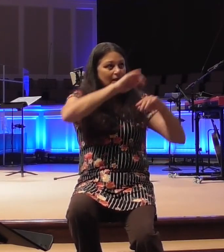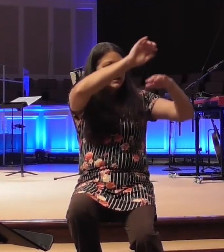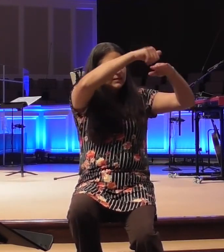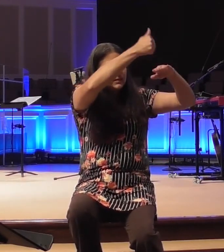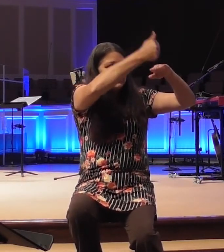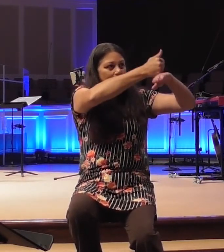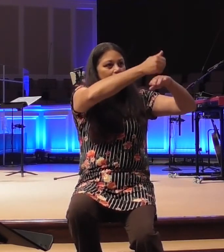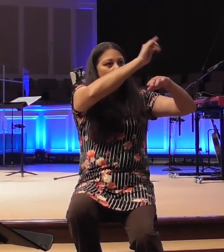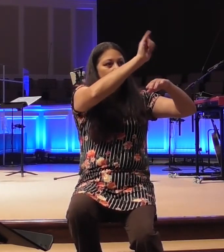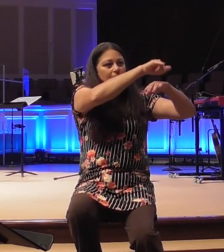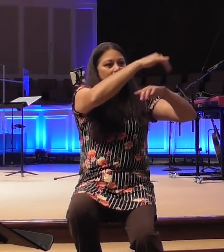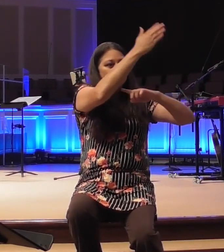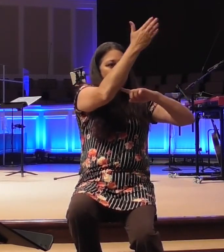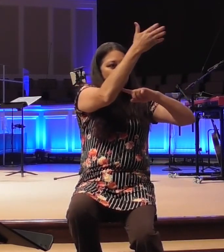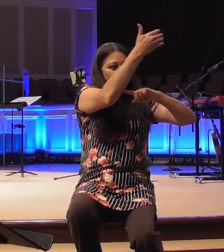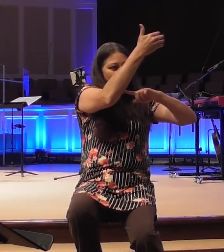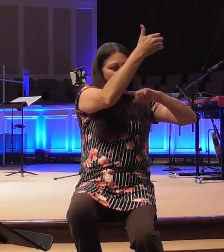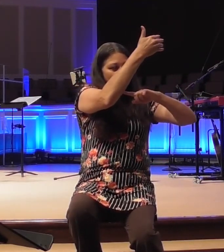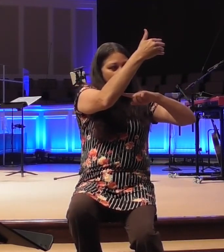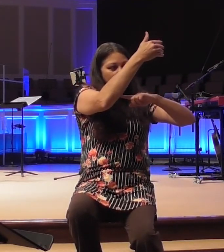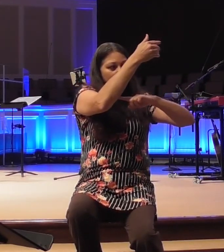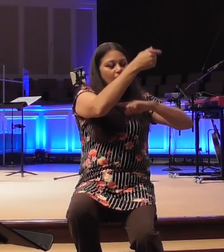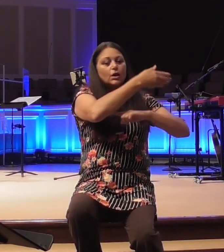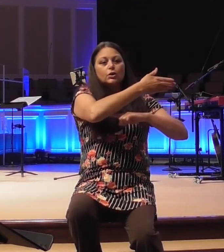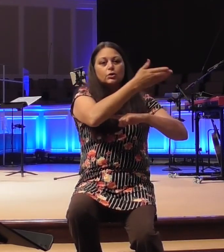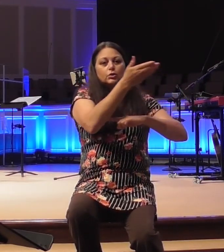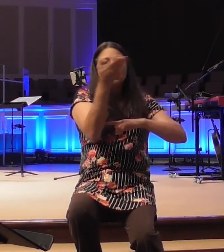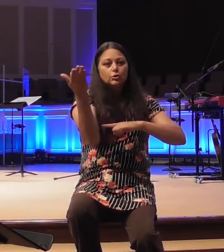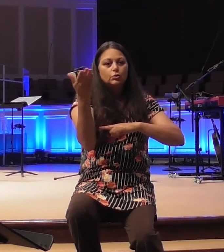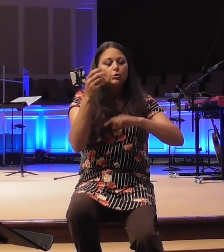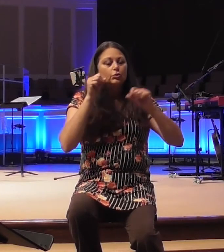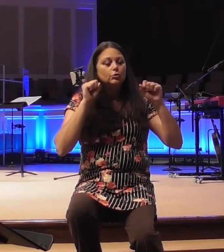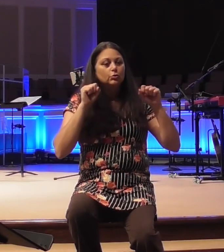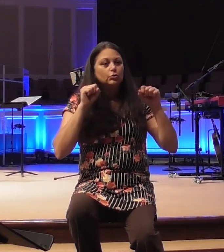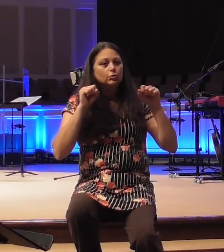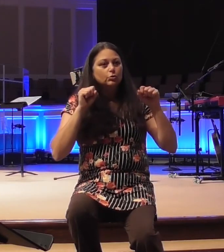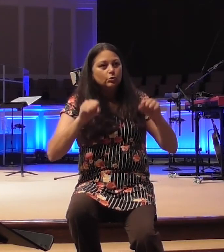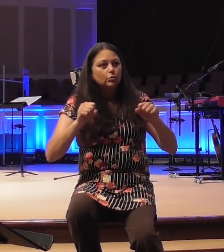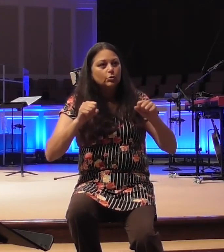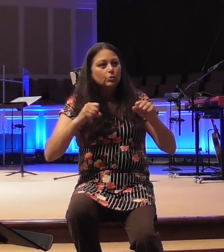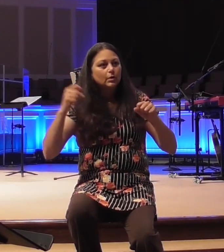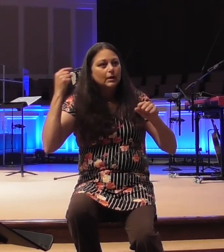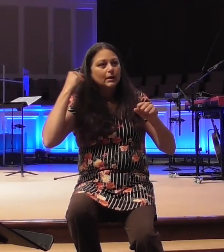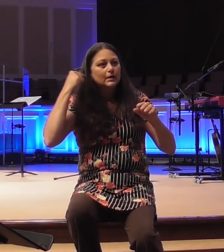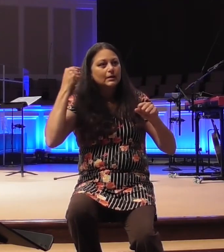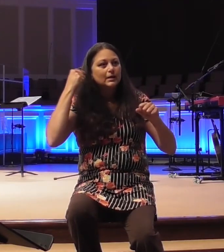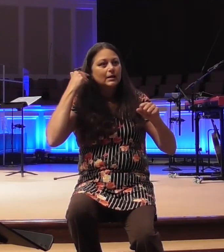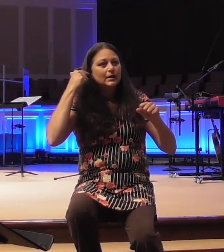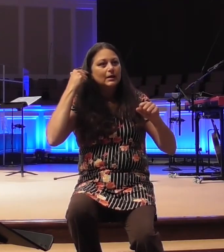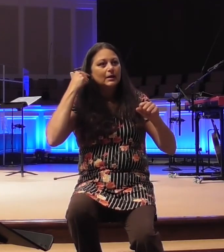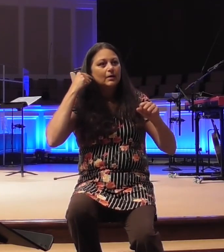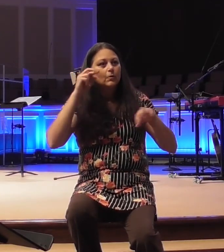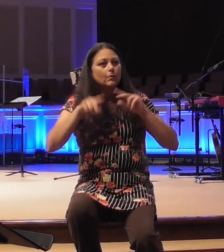could hear a cheer, they said, coming from the forces that were fighting beneath them. Victory.